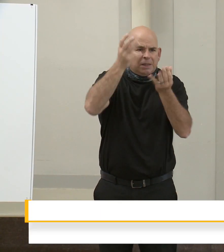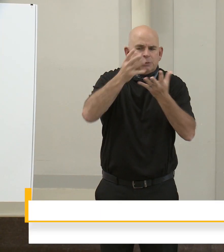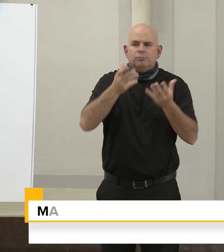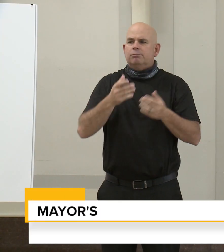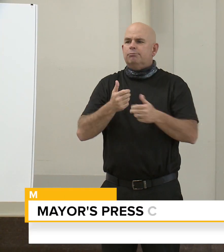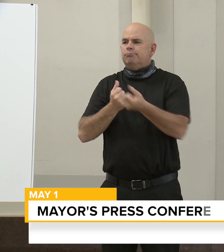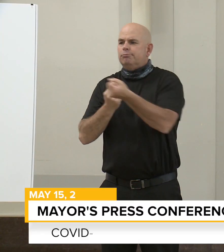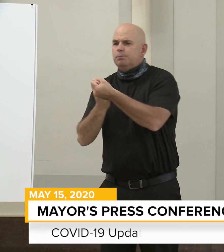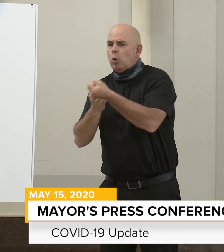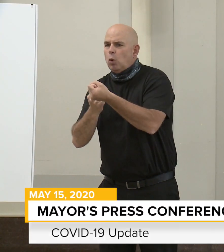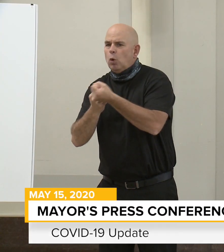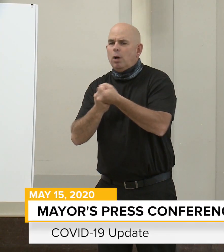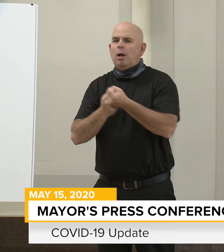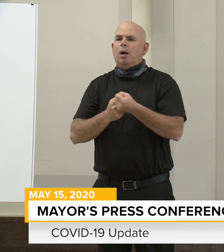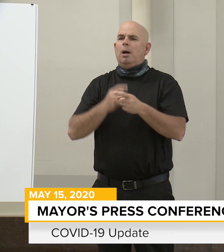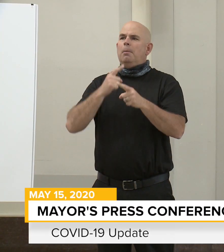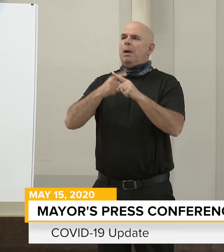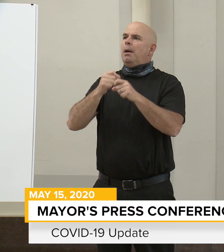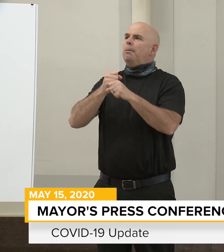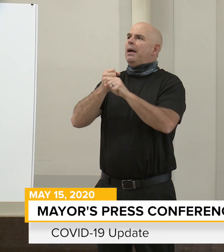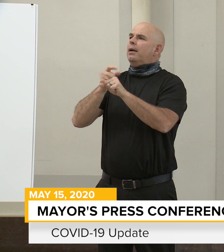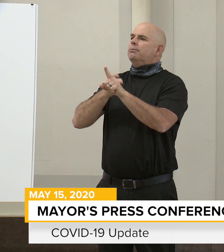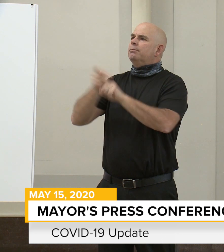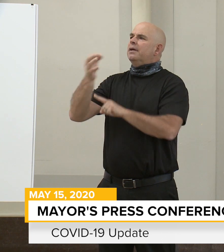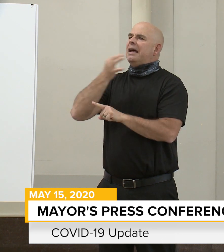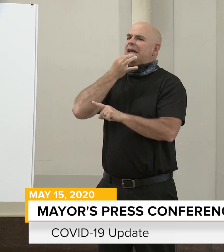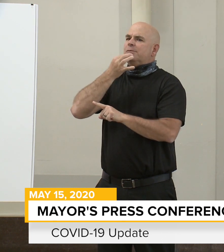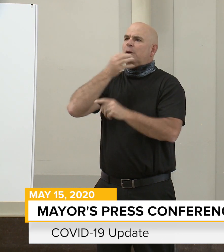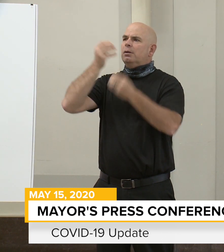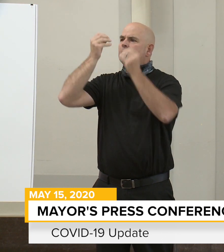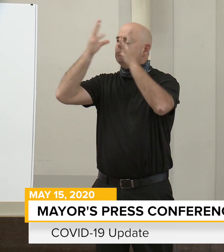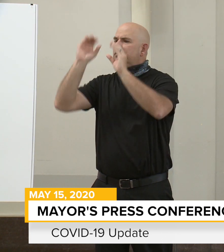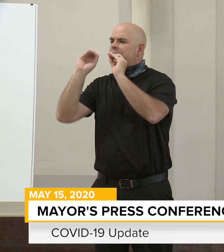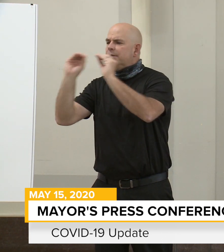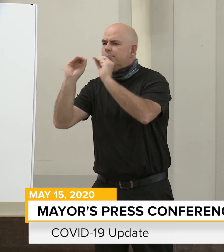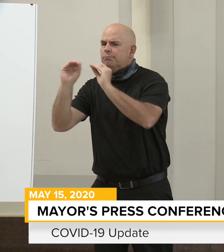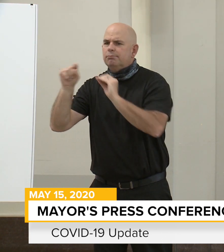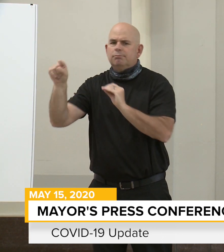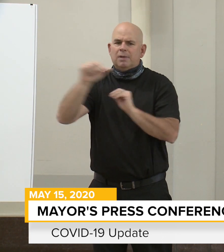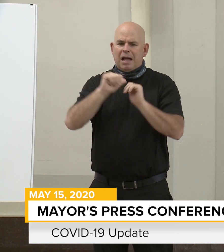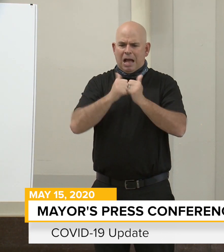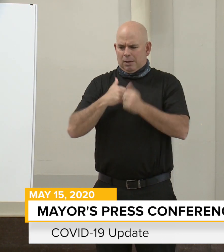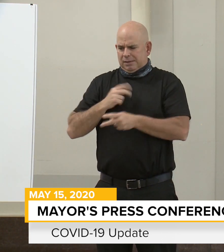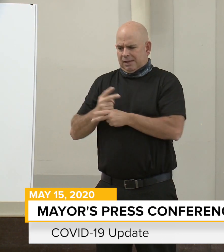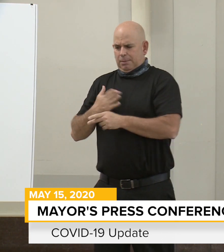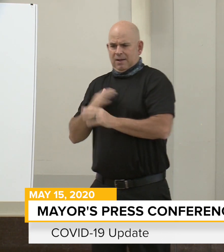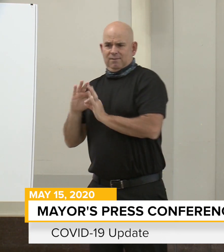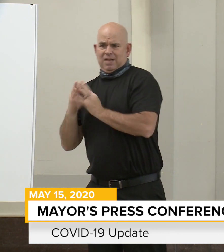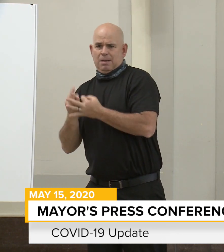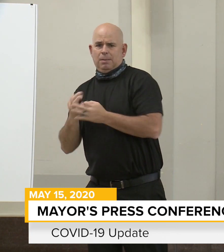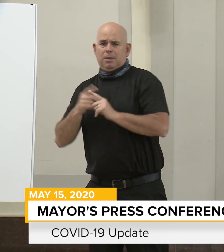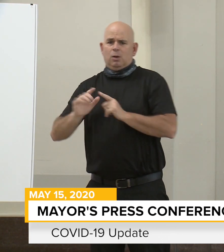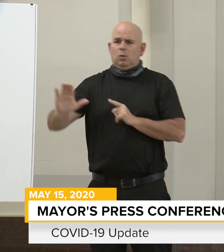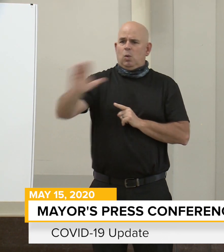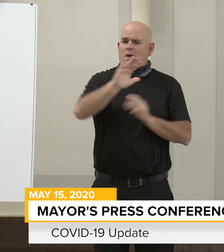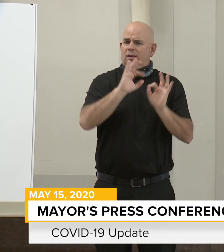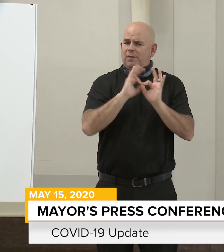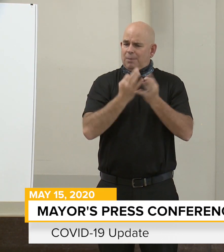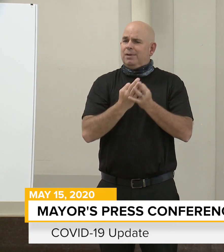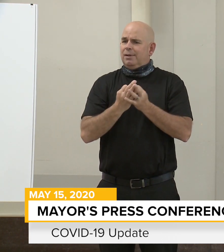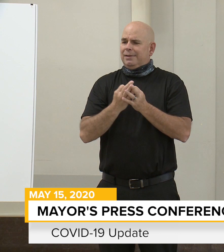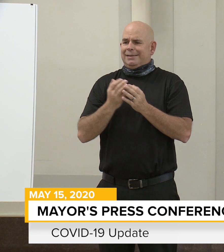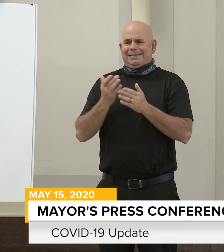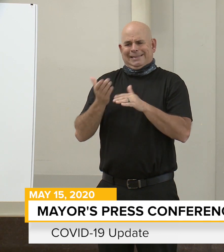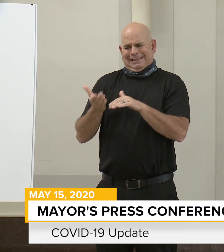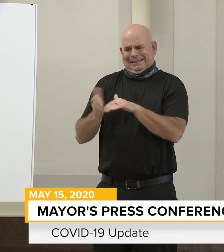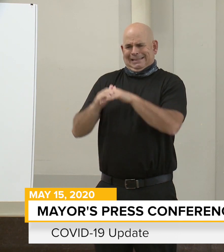can make smart and informed decisions for themselves and their families. We remain focused on continuing to scale up our response